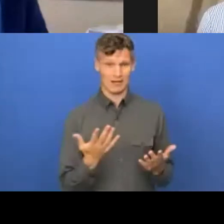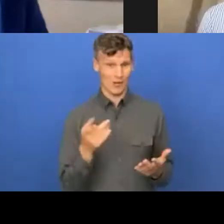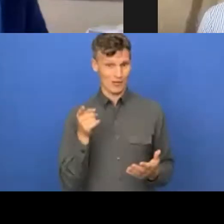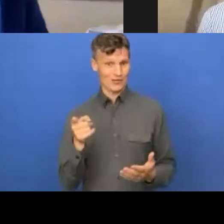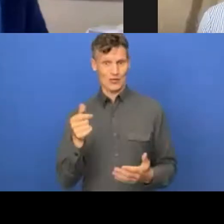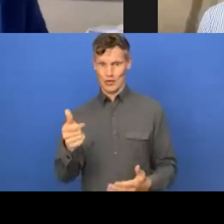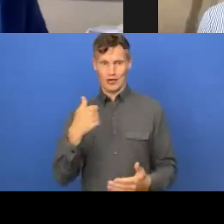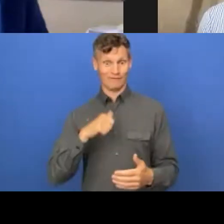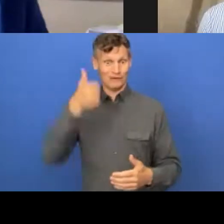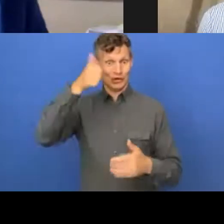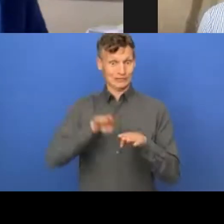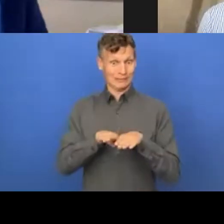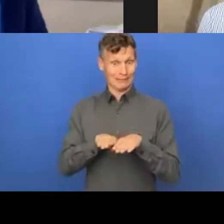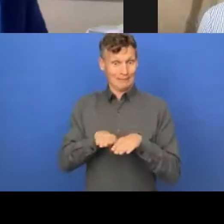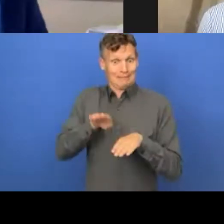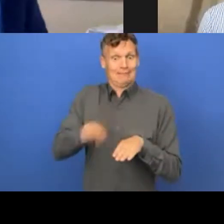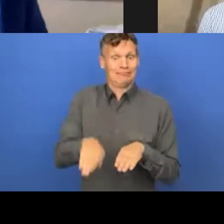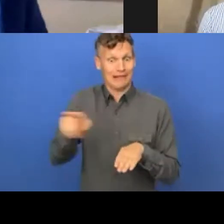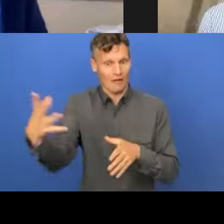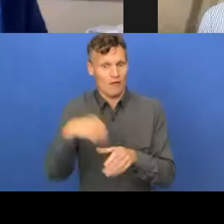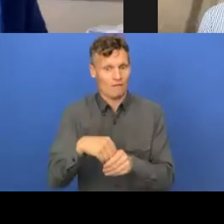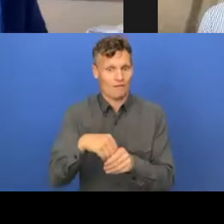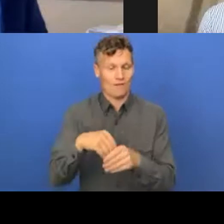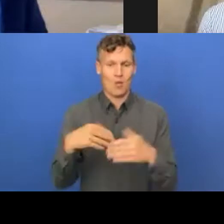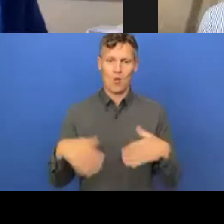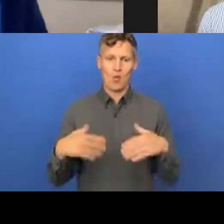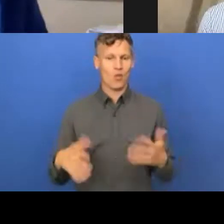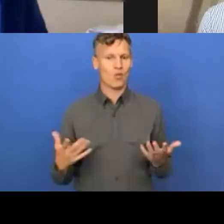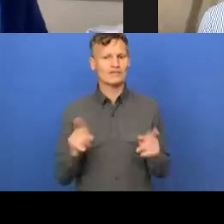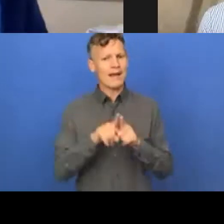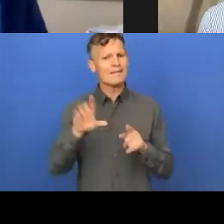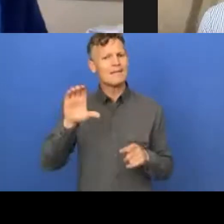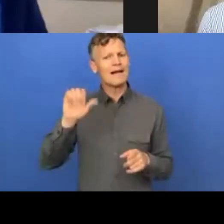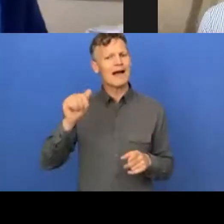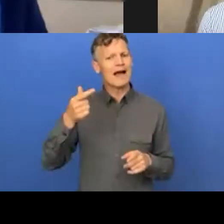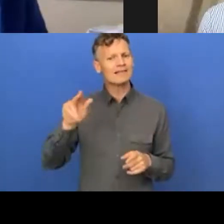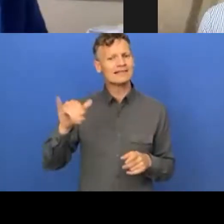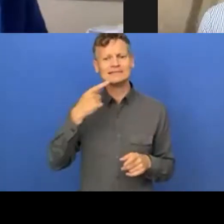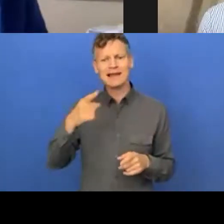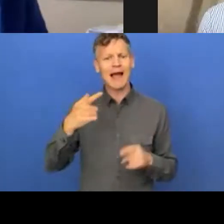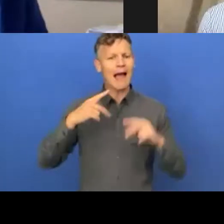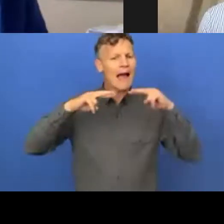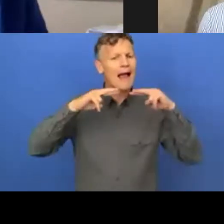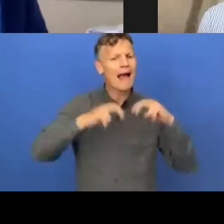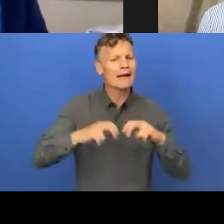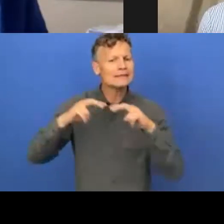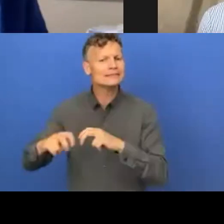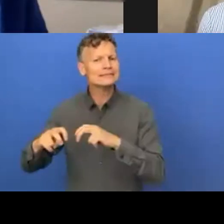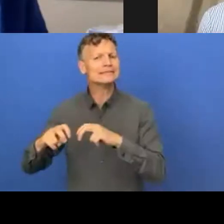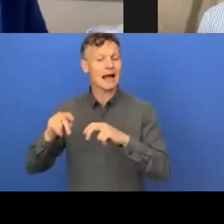about Kathy mentioned analysis, and here you were talking about conclusion of